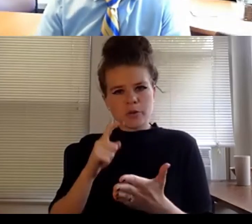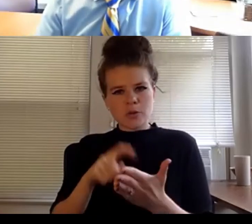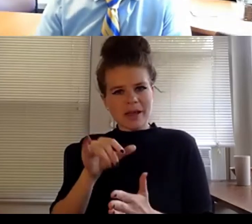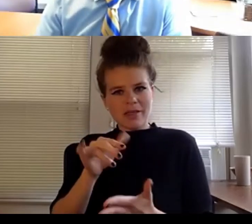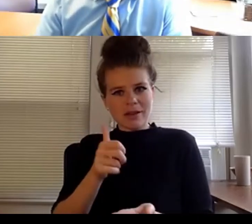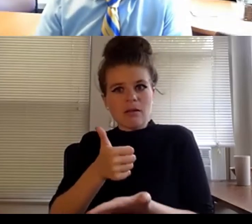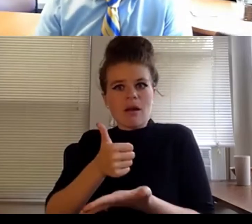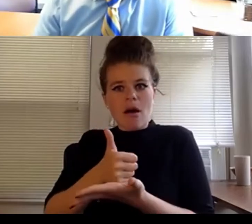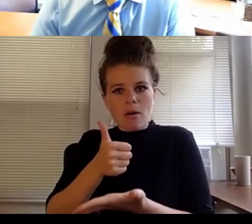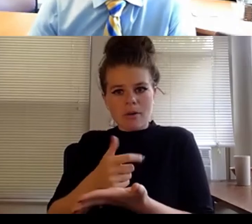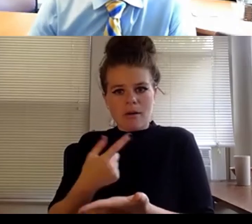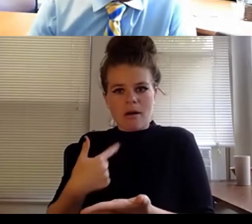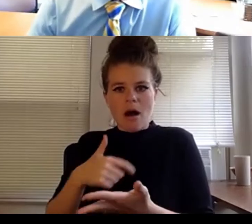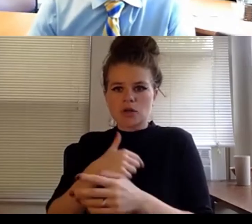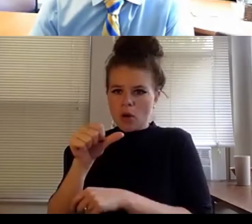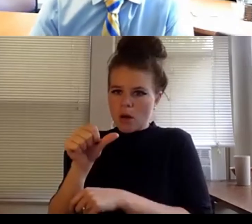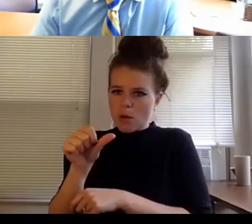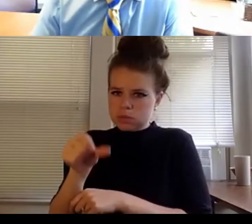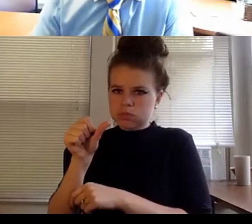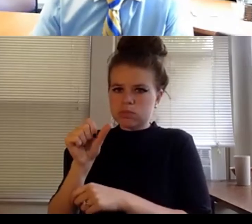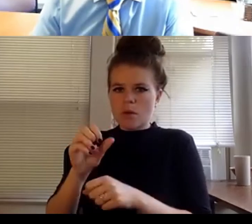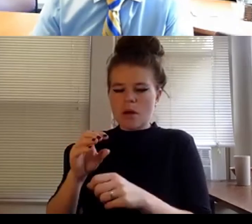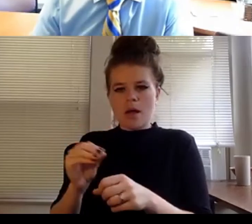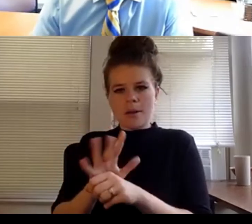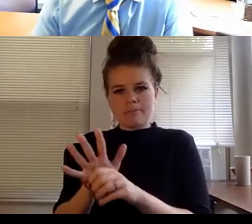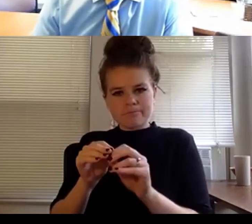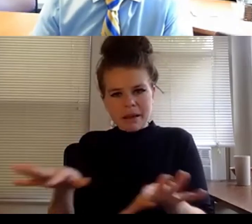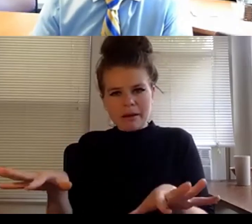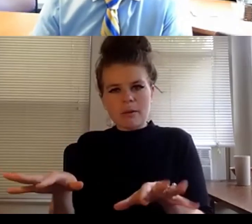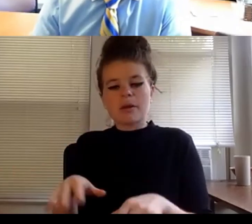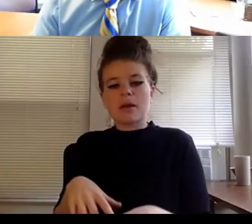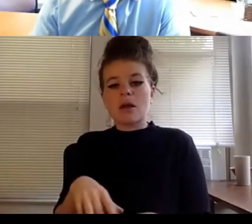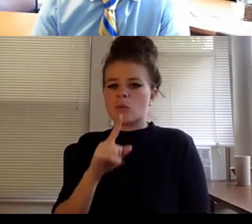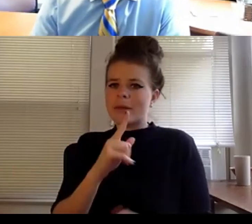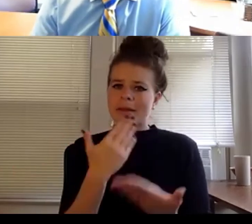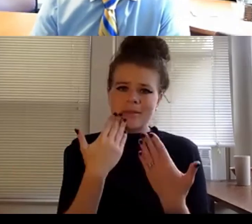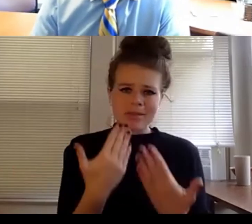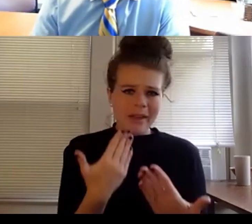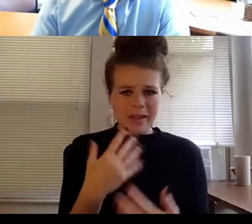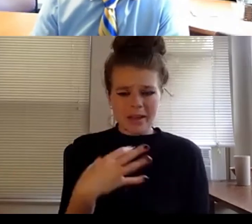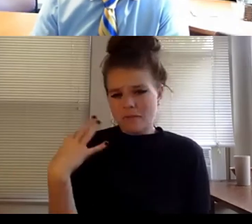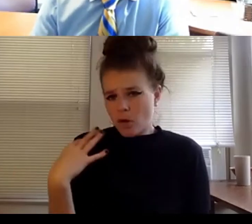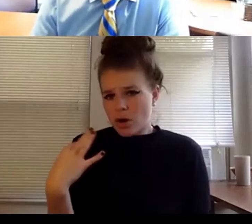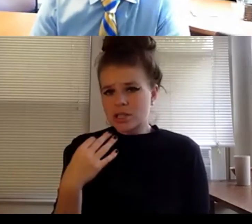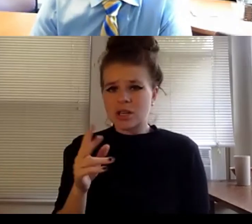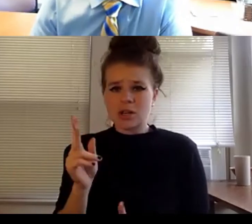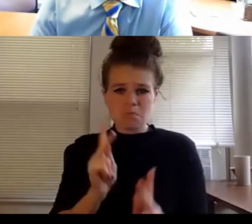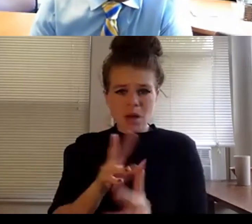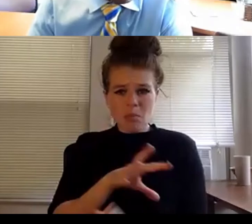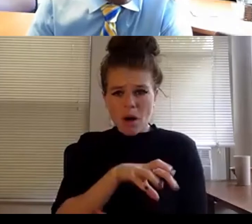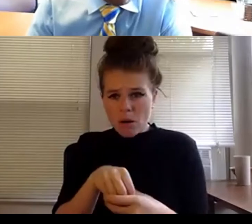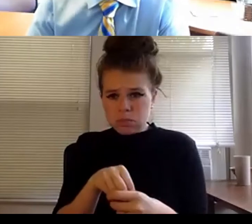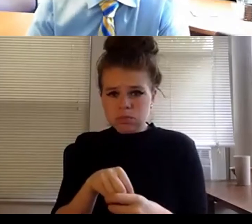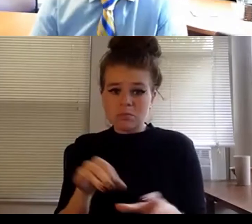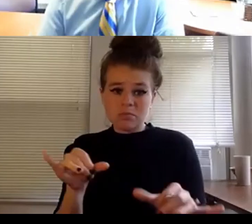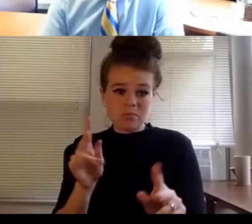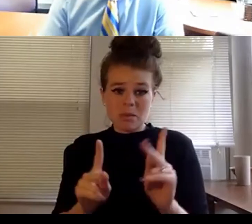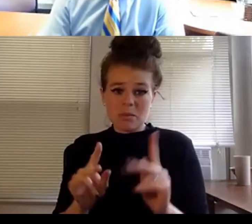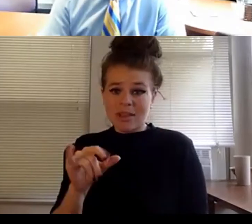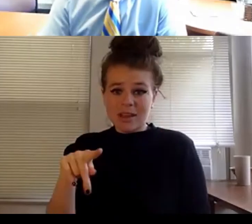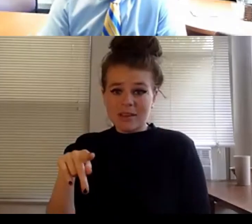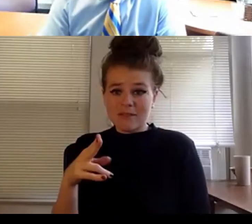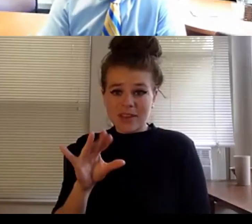to overcome this pandemic, and really thanking volunteers and subjects, study subjects like Phyllis Jackson,